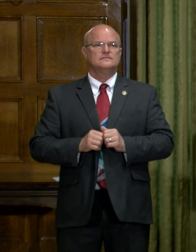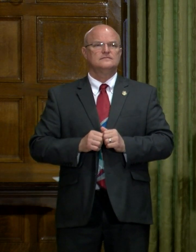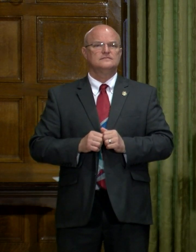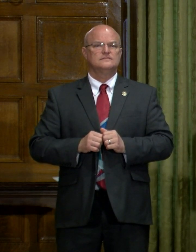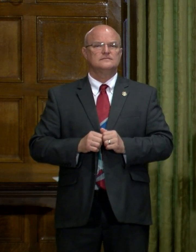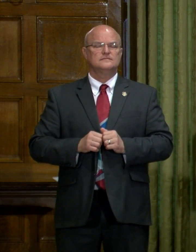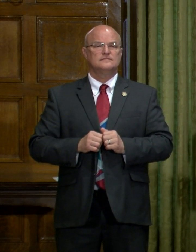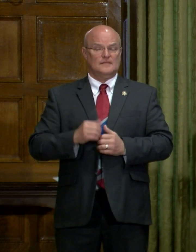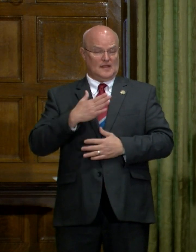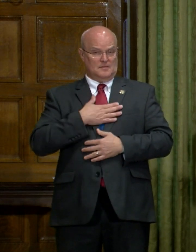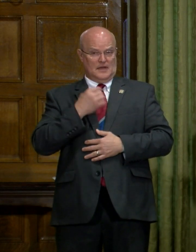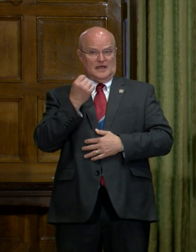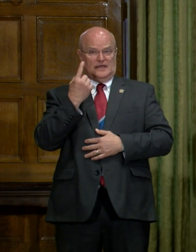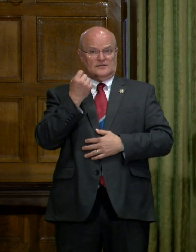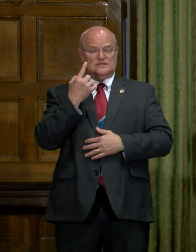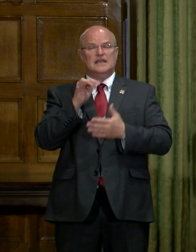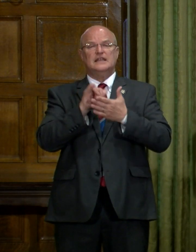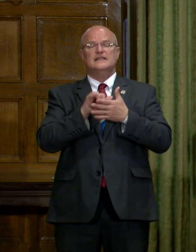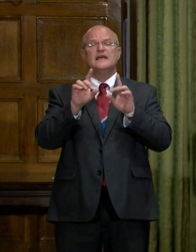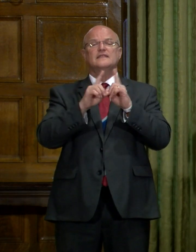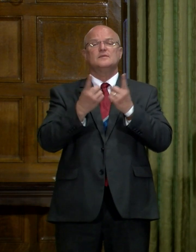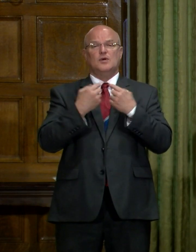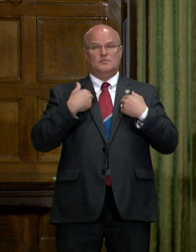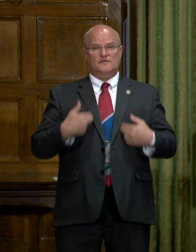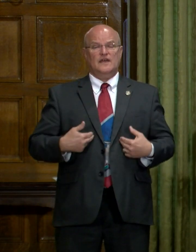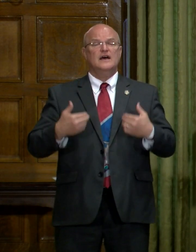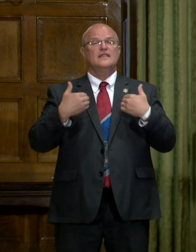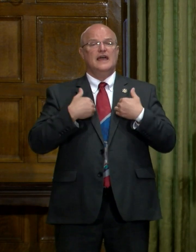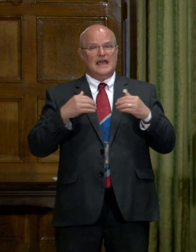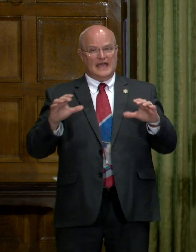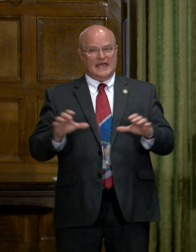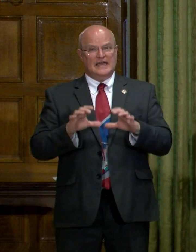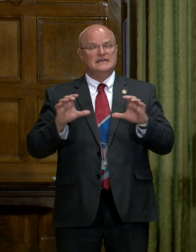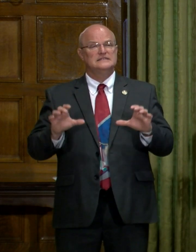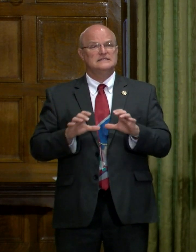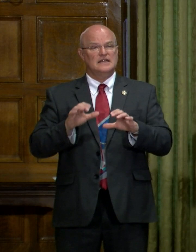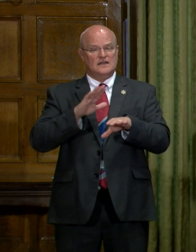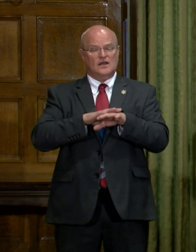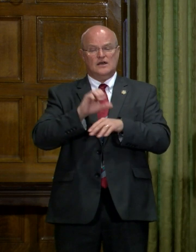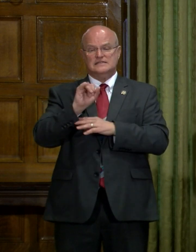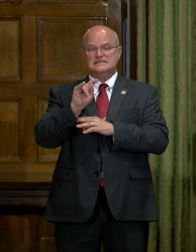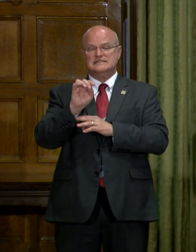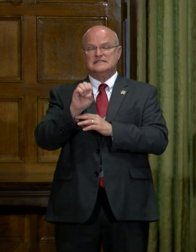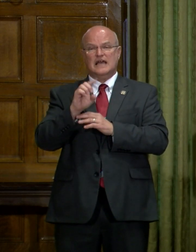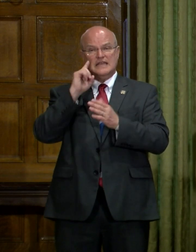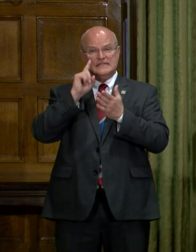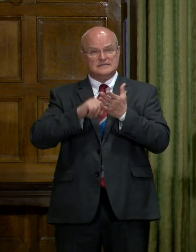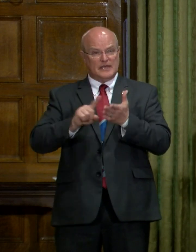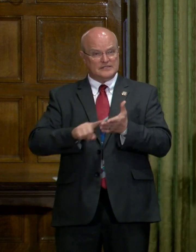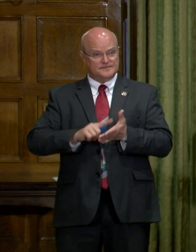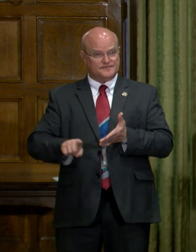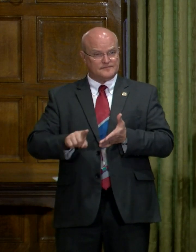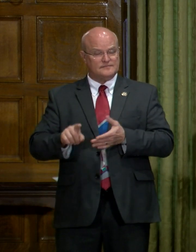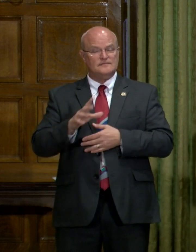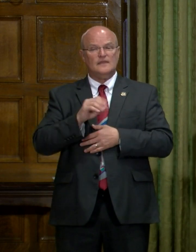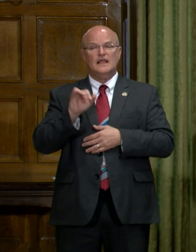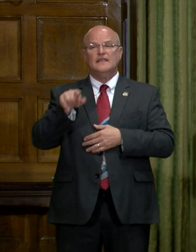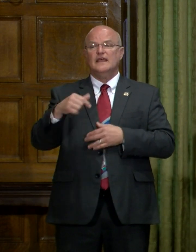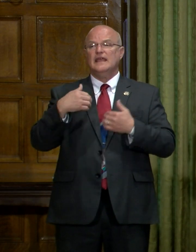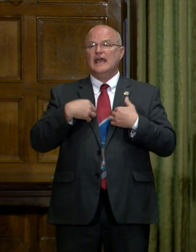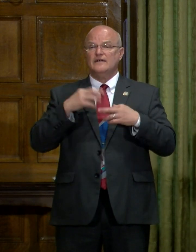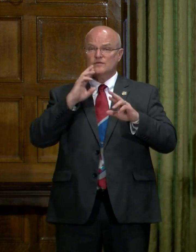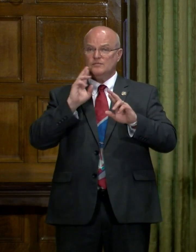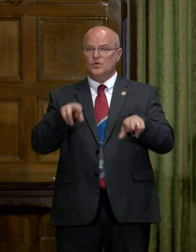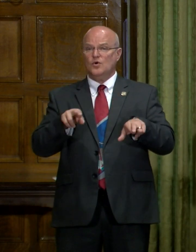It's my understanding that the Department of Health has done on-site inspection, and that they